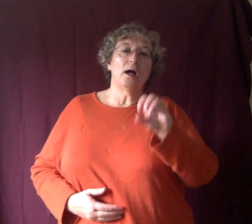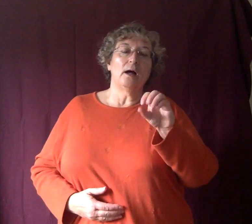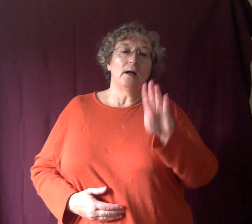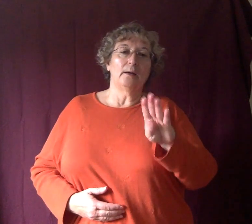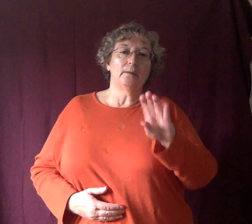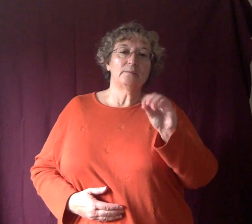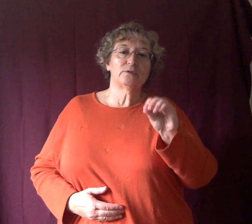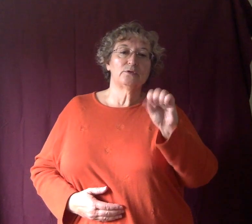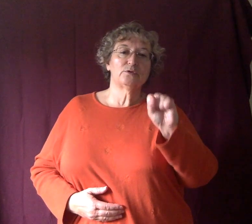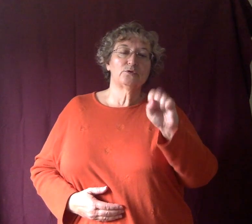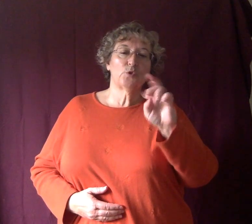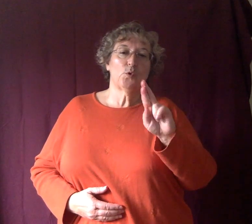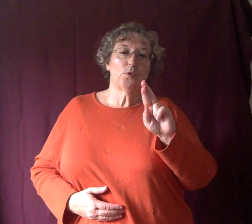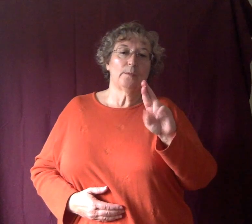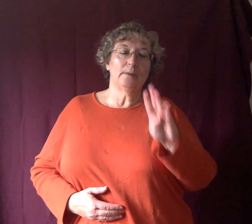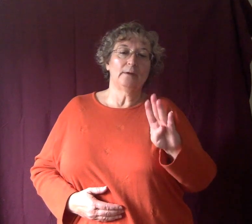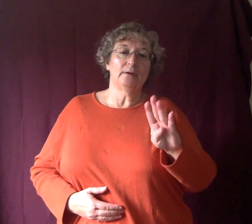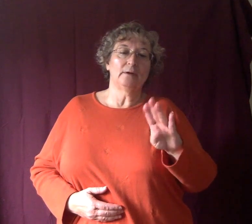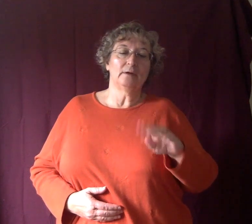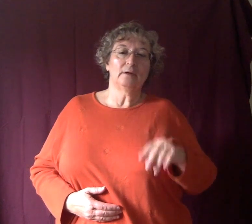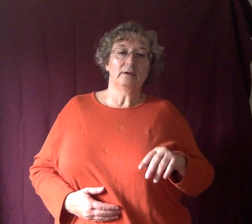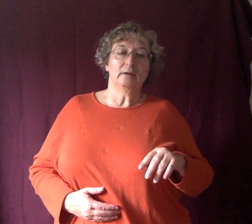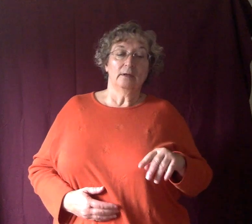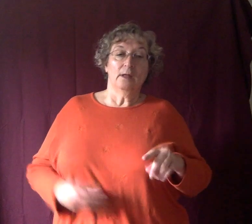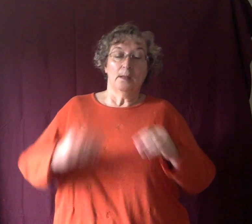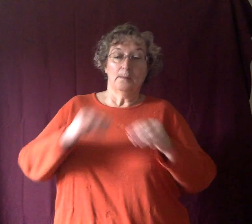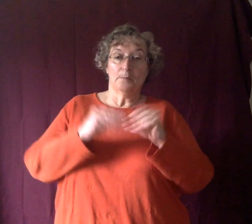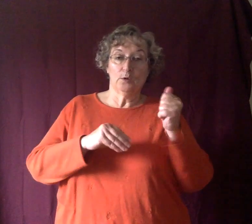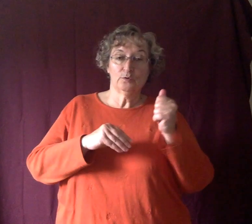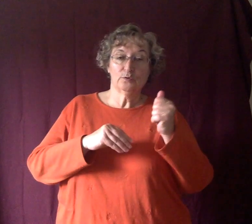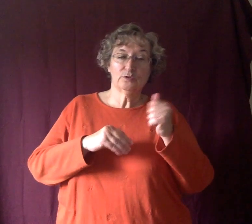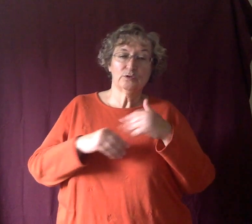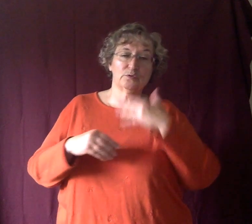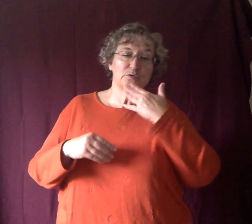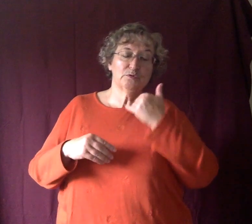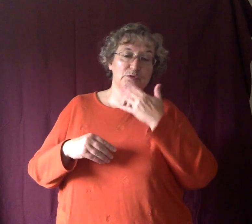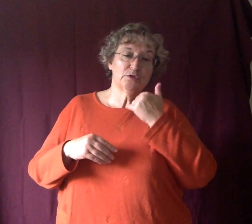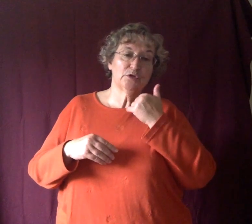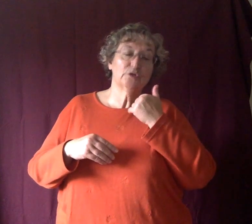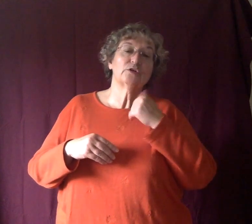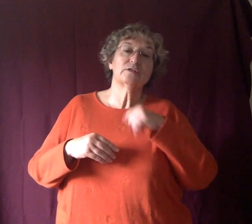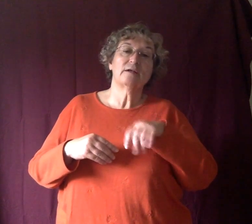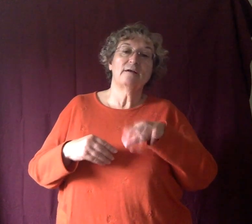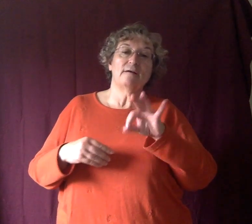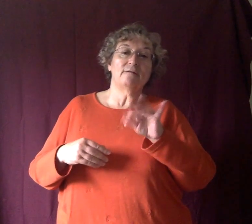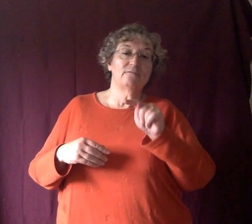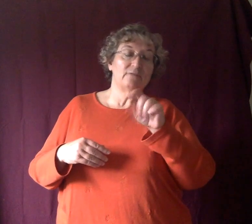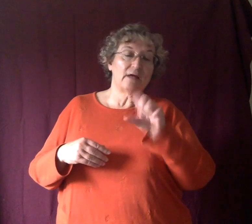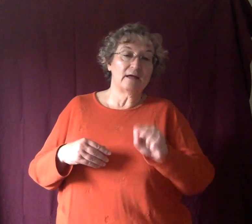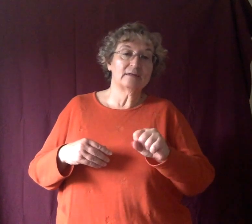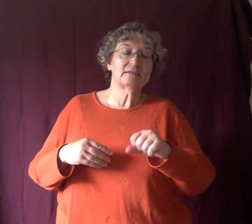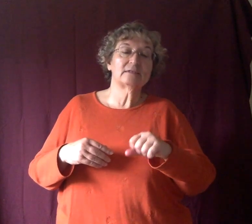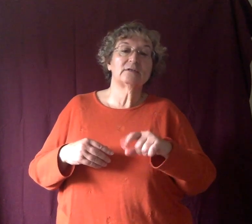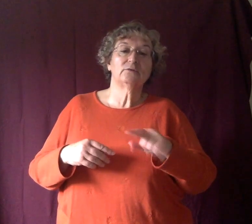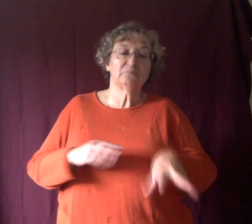nutrients, most of the components of fats, sugars, and proteins are absorbed in the duodenum and the jejunum. The ileum is going to be